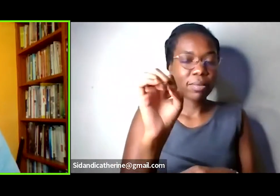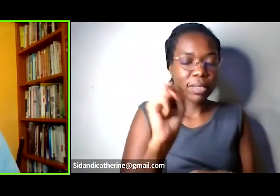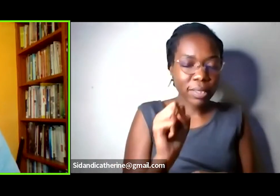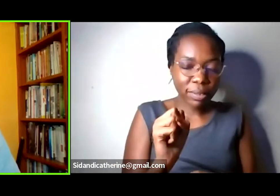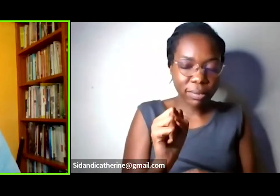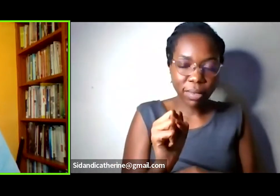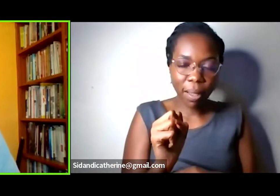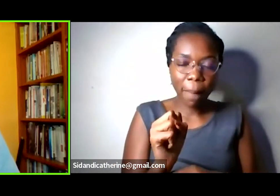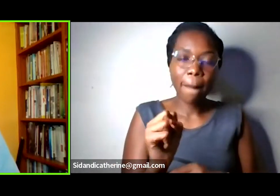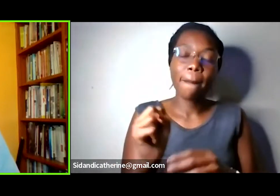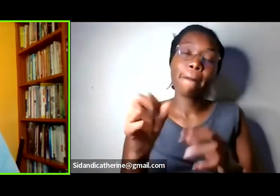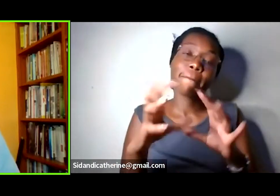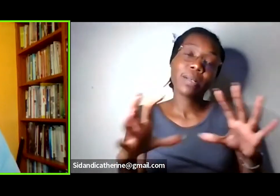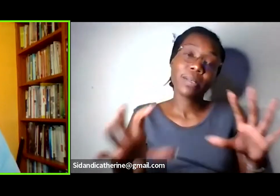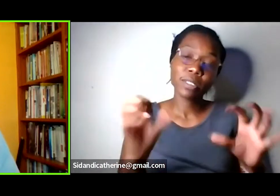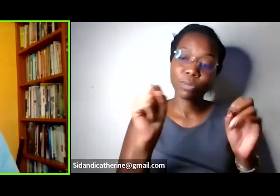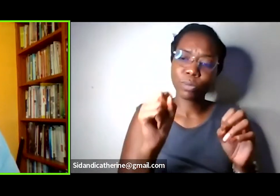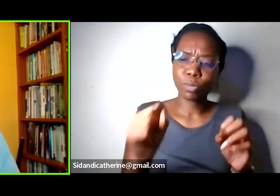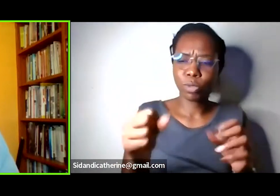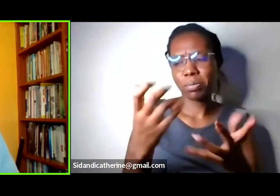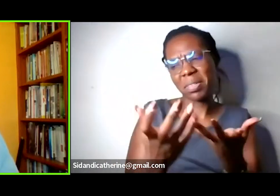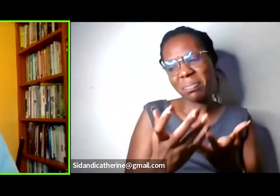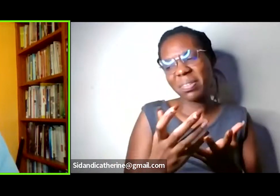I'm hearing. Be authentic. Yes.